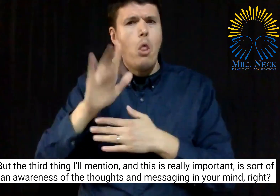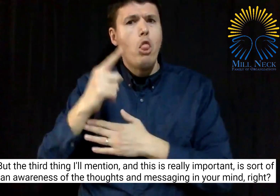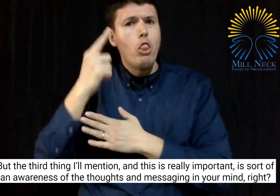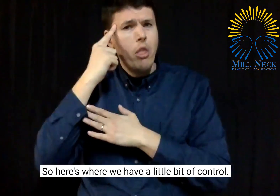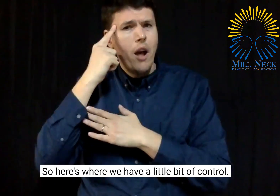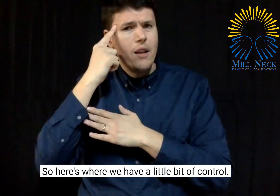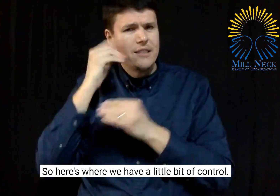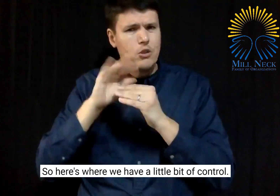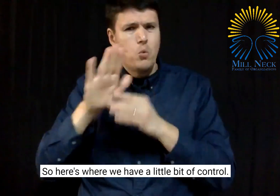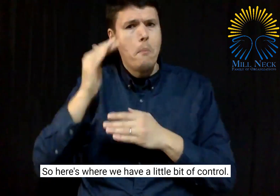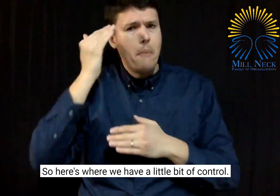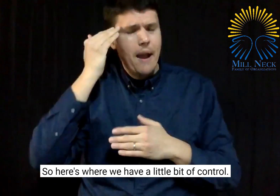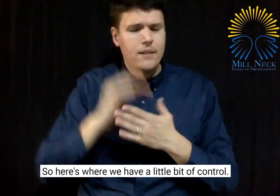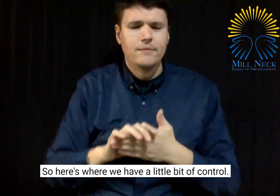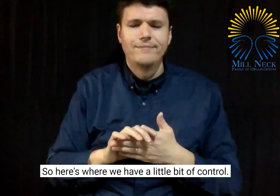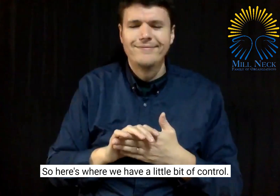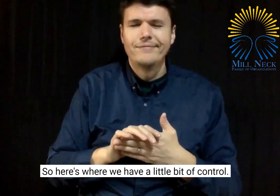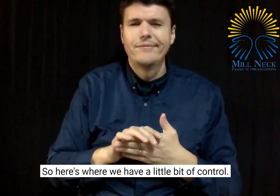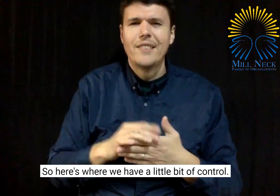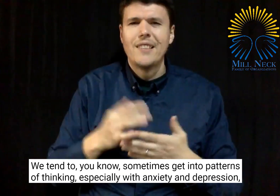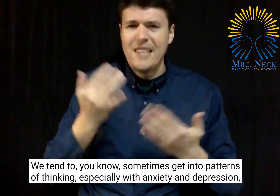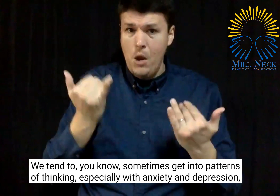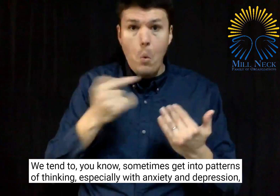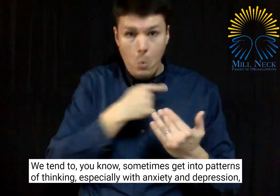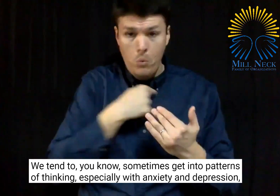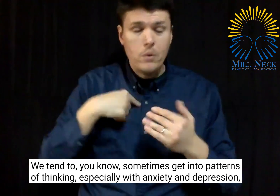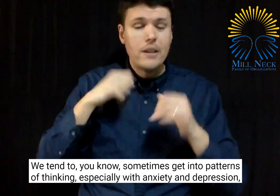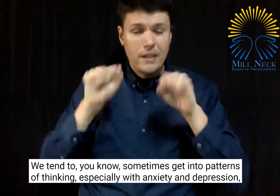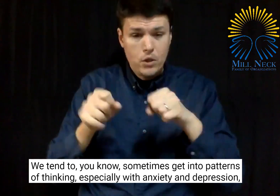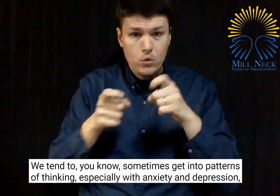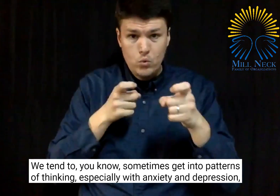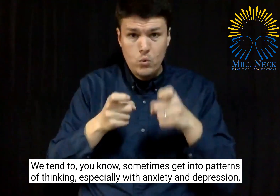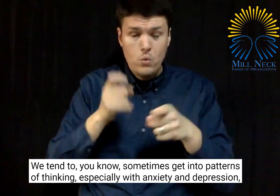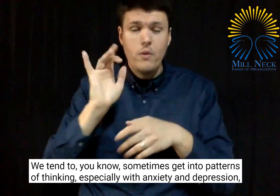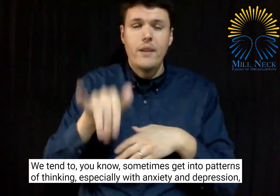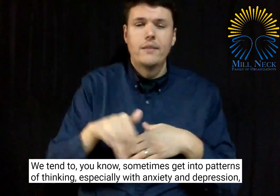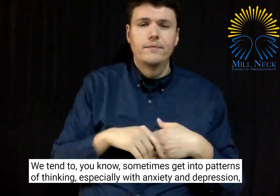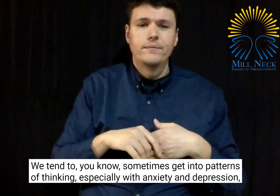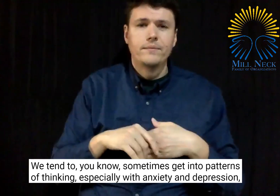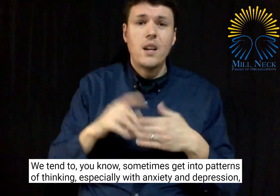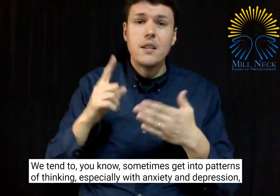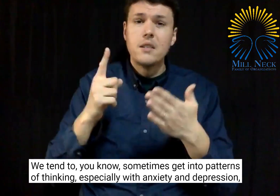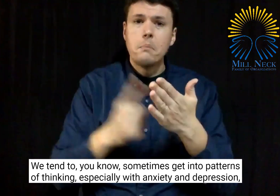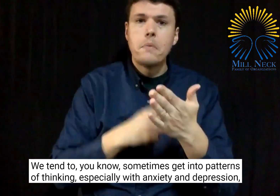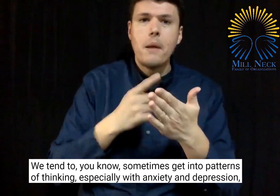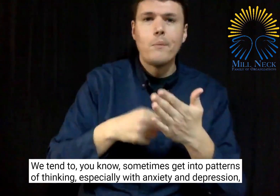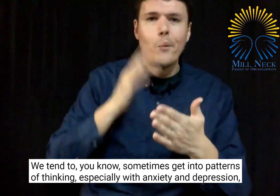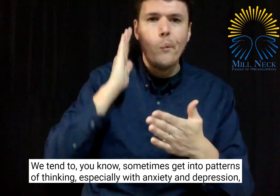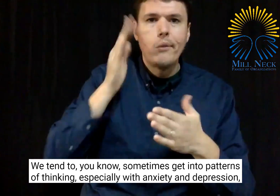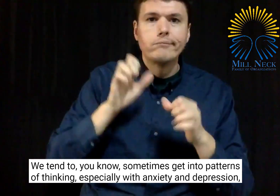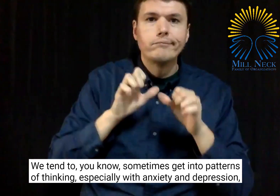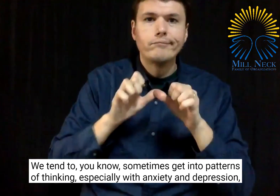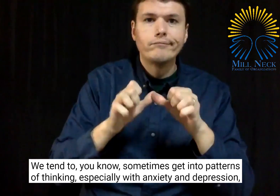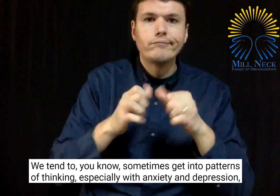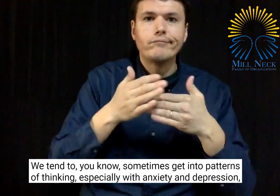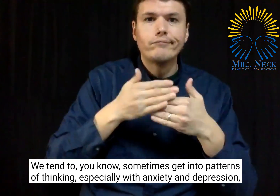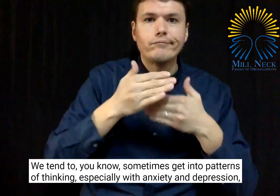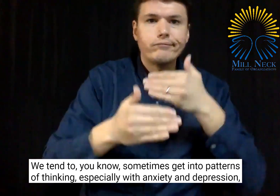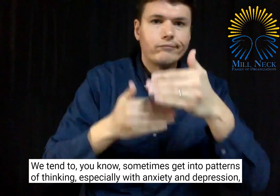right? So here's where we have a little bit of control. We tend to sometimes get into patterns of thinking, especially with anxiety and depression,